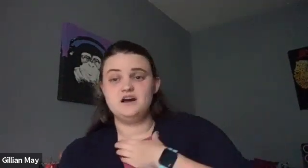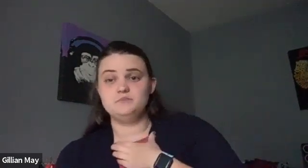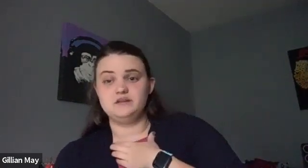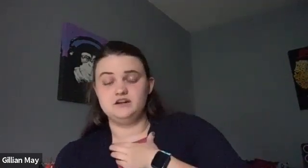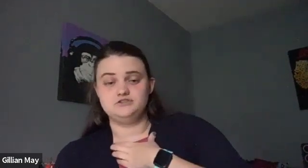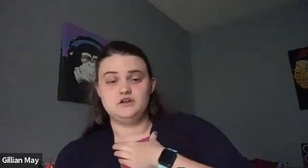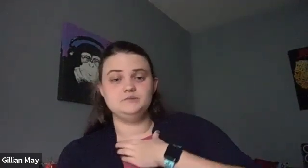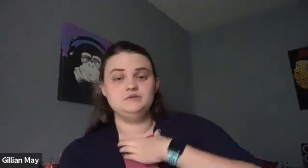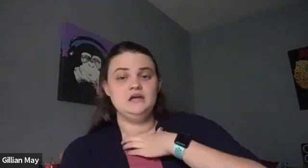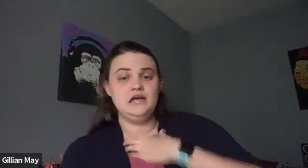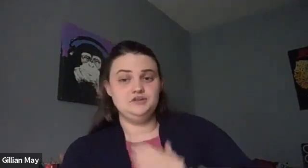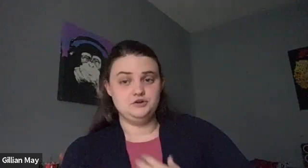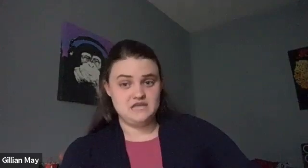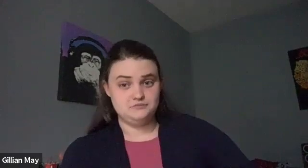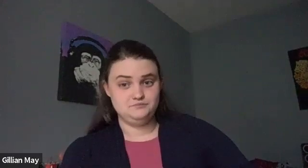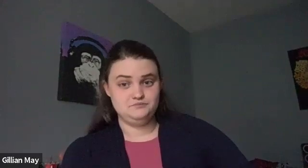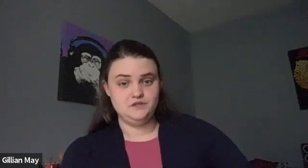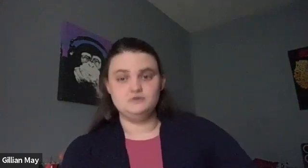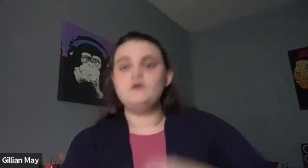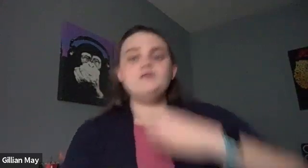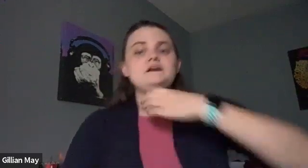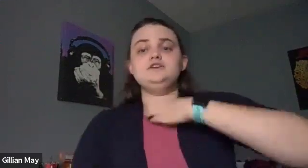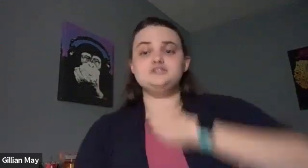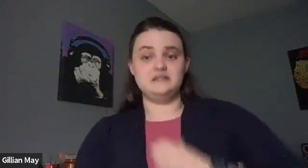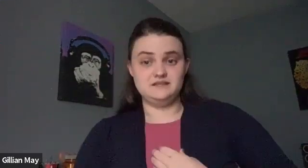top, like at your collarbone, and you go down. You don't go all the way down. You're just like this.